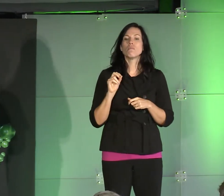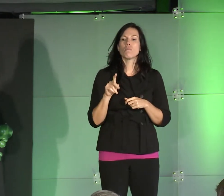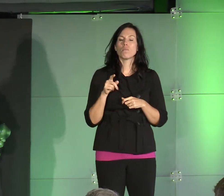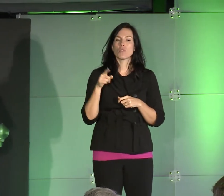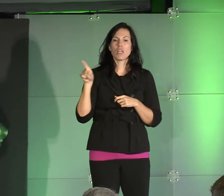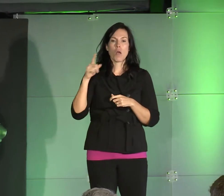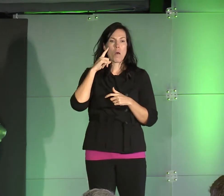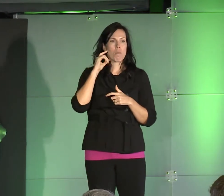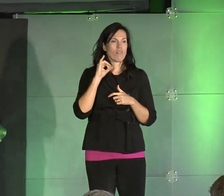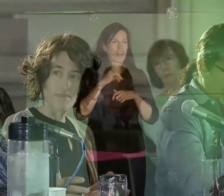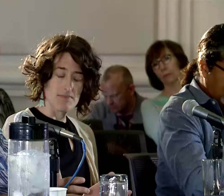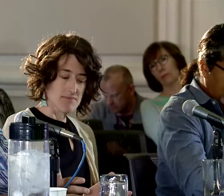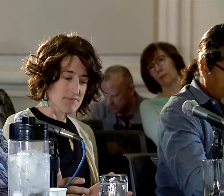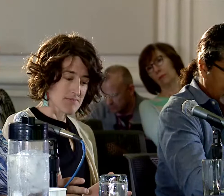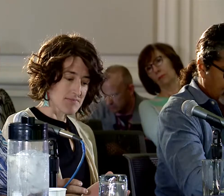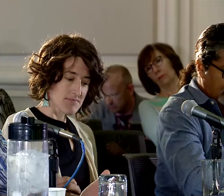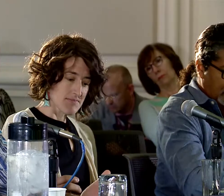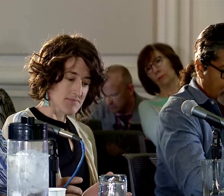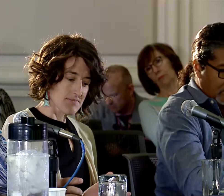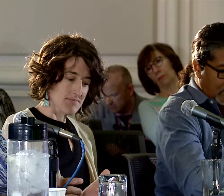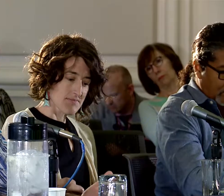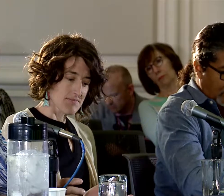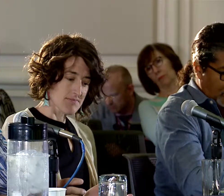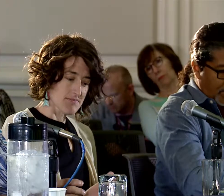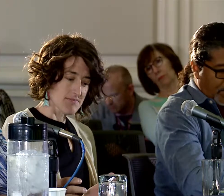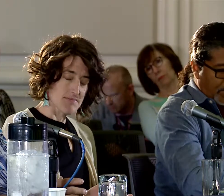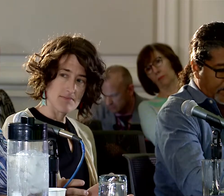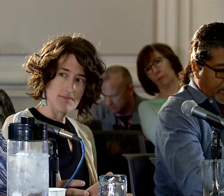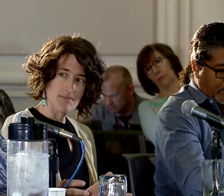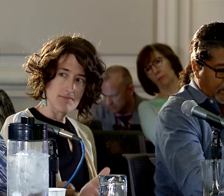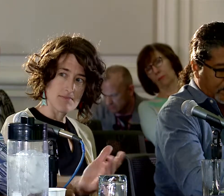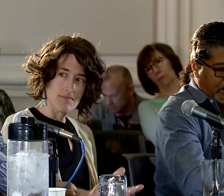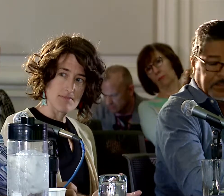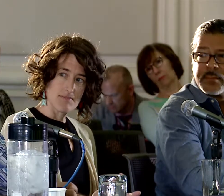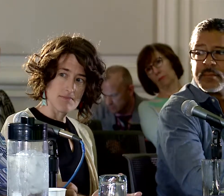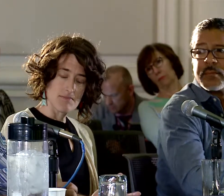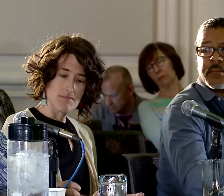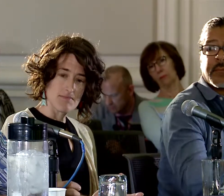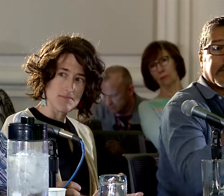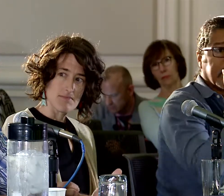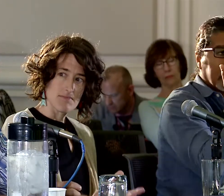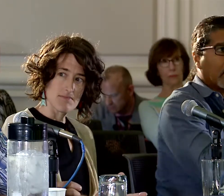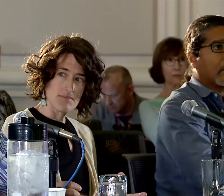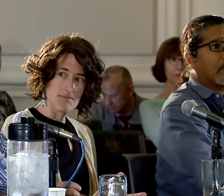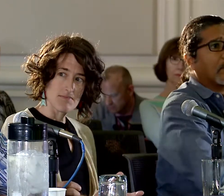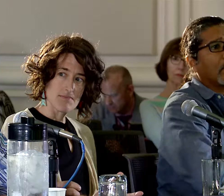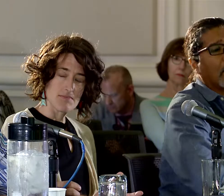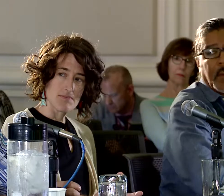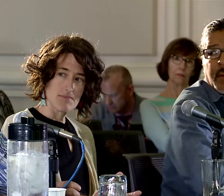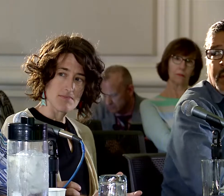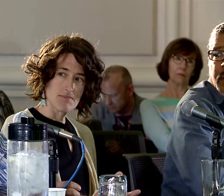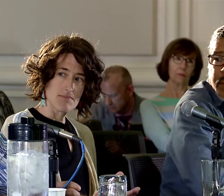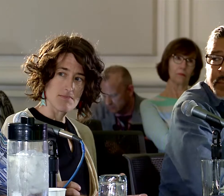Because of the climate factors and the temperature outside, where will this work? I mean, I can see it working in Texas. It's warm. You just mentioned that